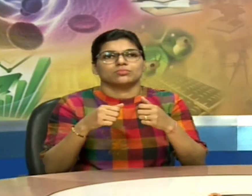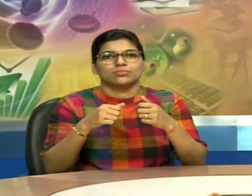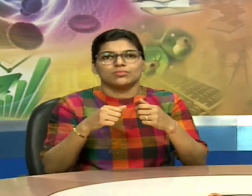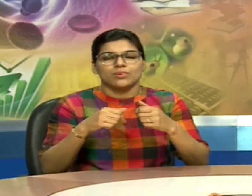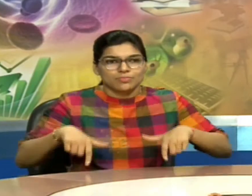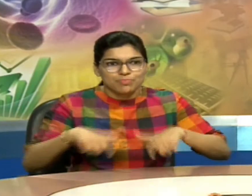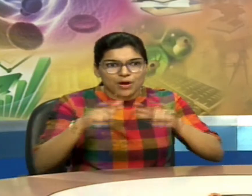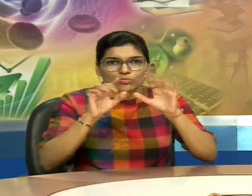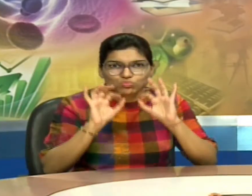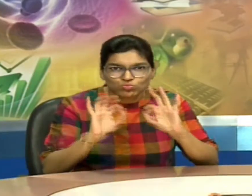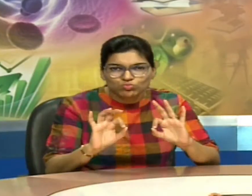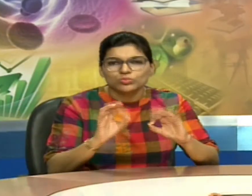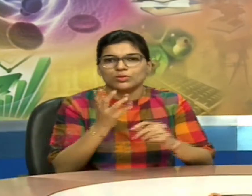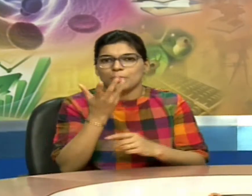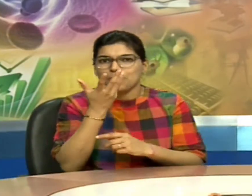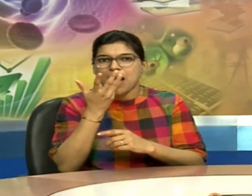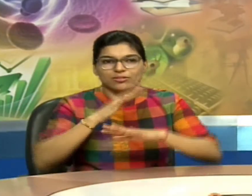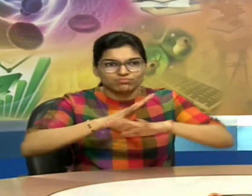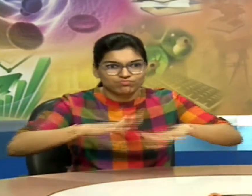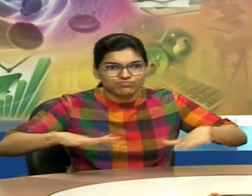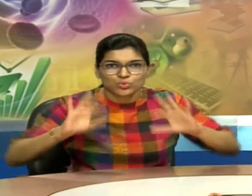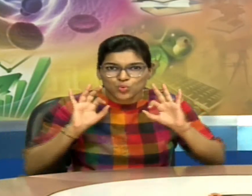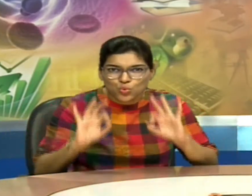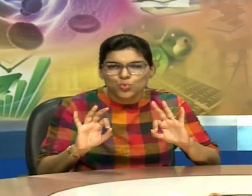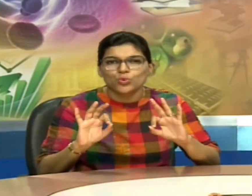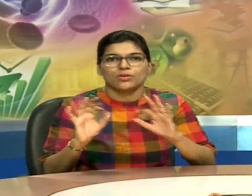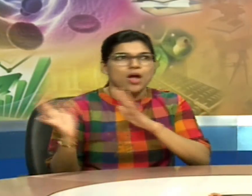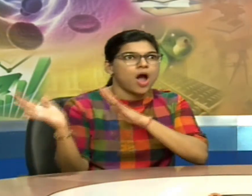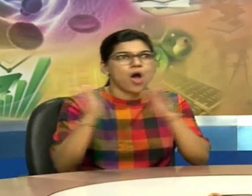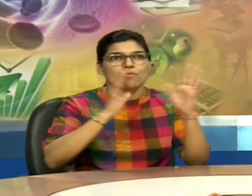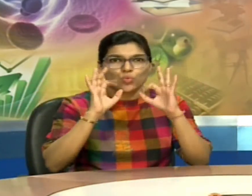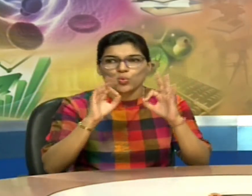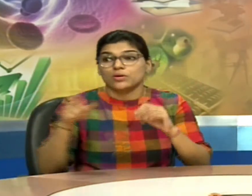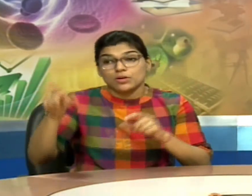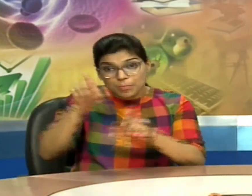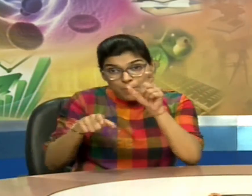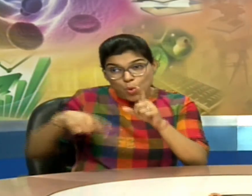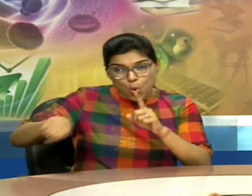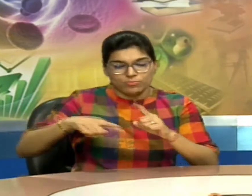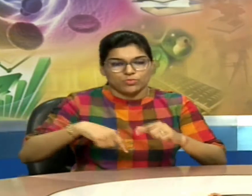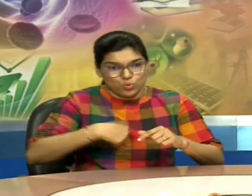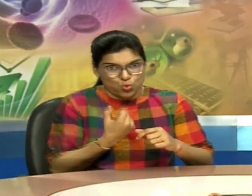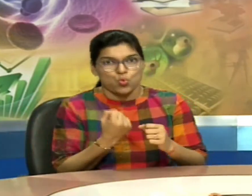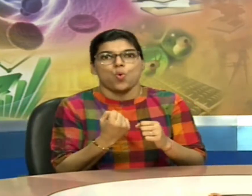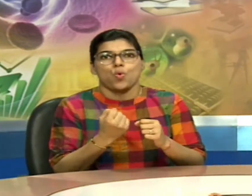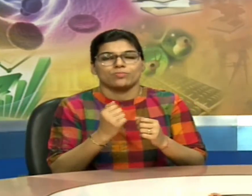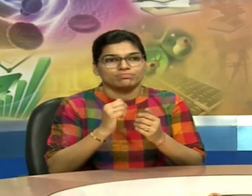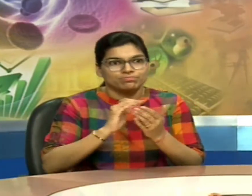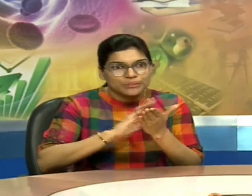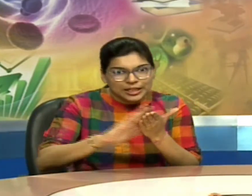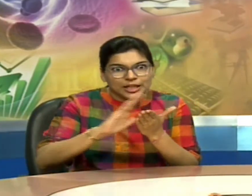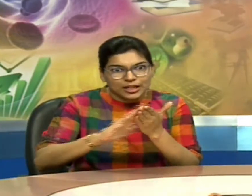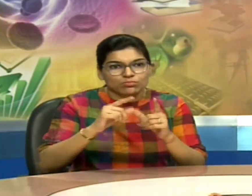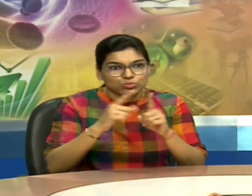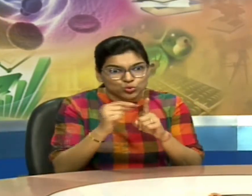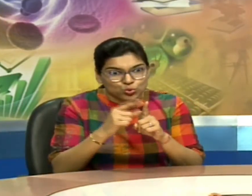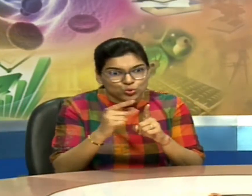Because if our environment is protected, it is safe, air, water, everything is clean